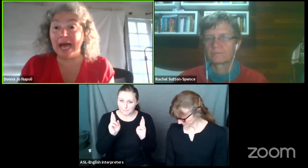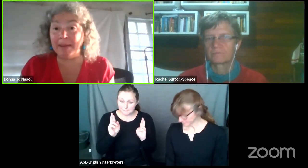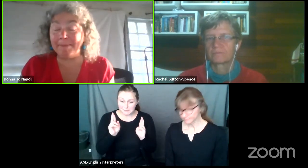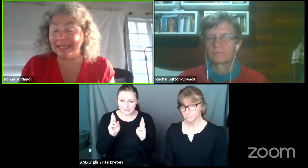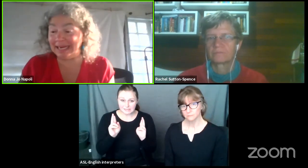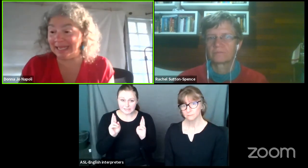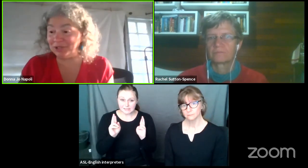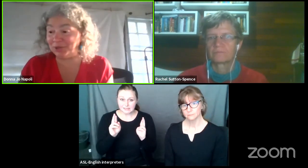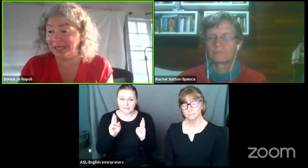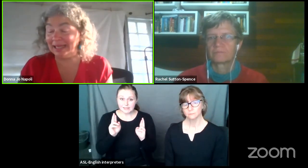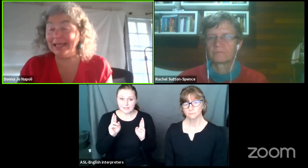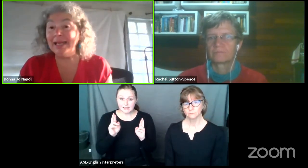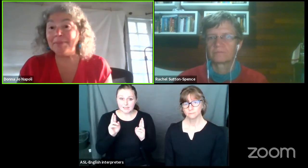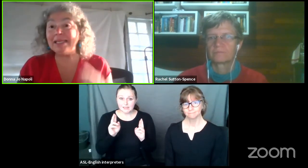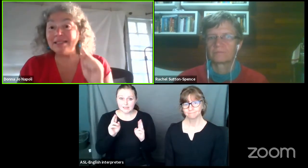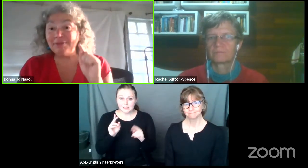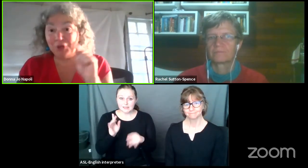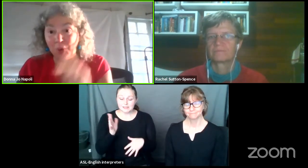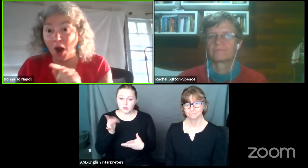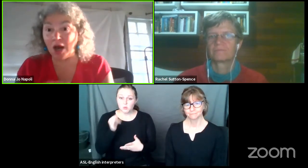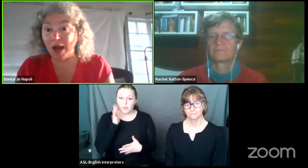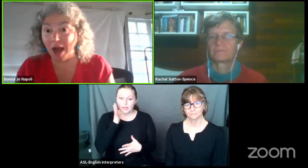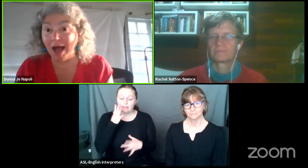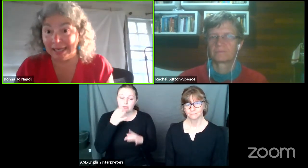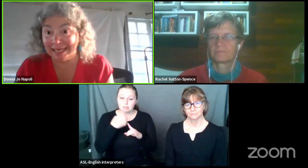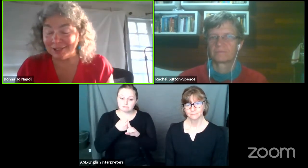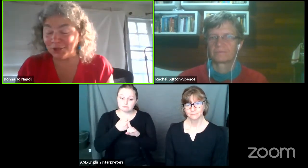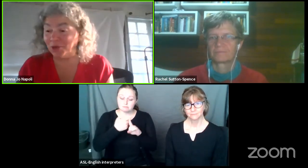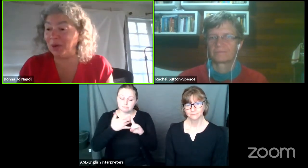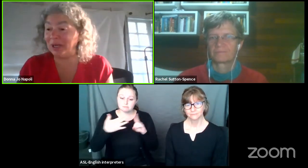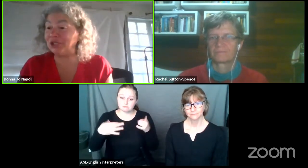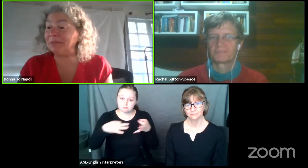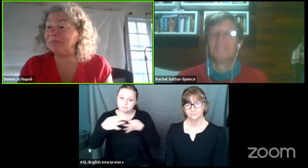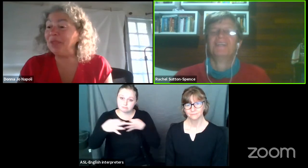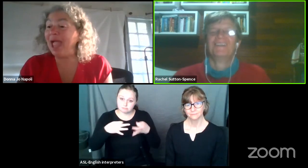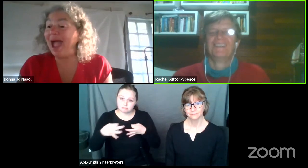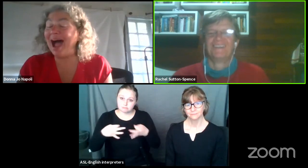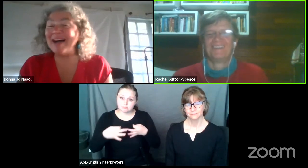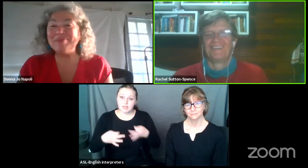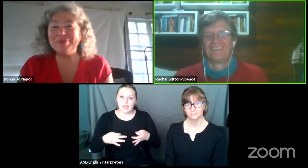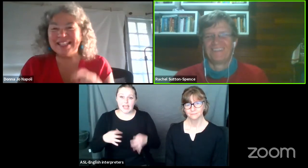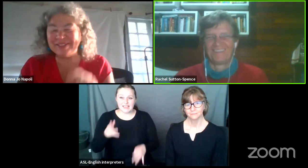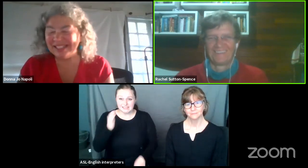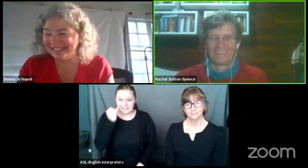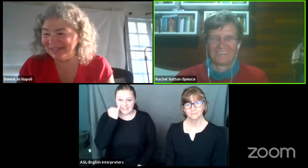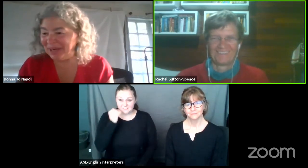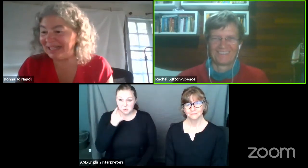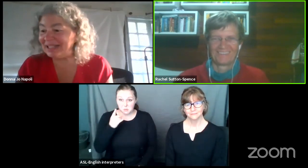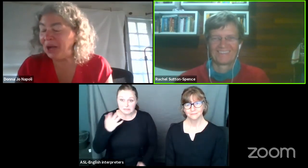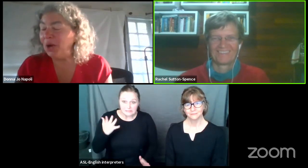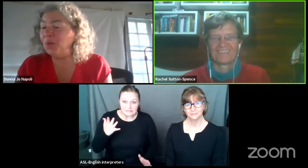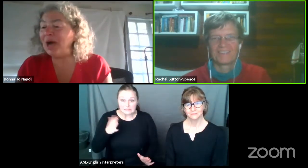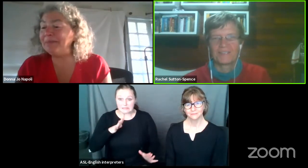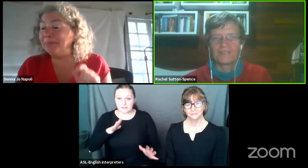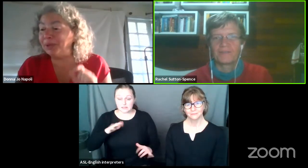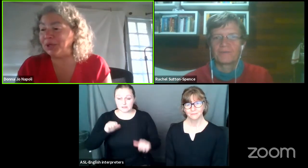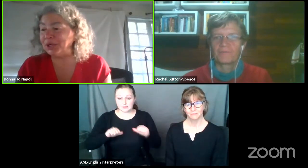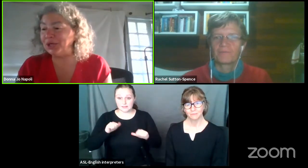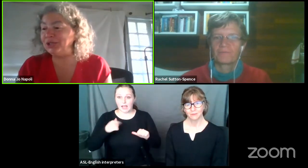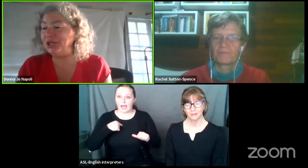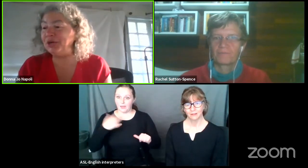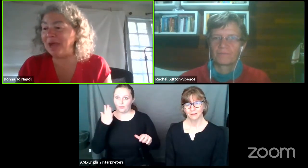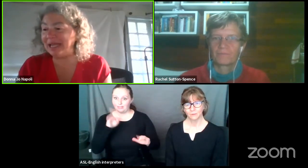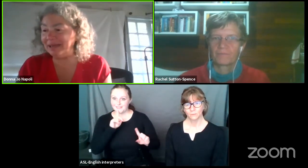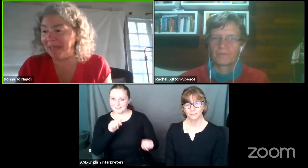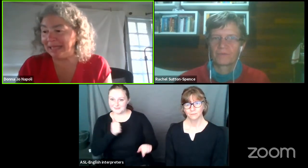not be humble in answering it, because if you are, I'll answer the question. The question was, what